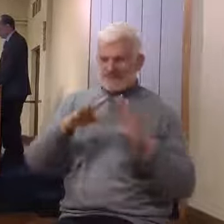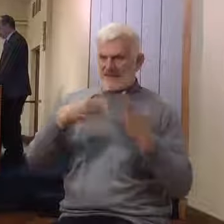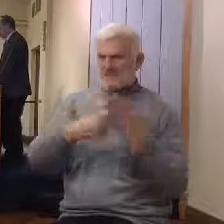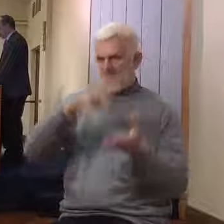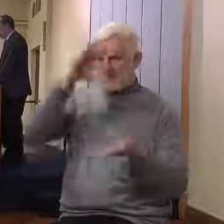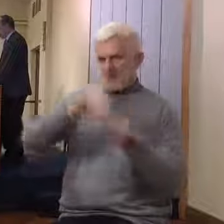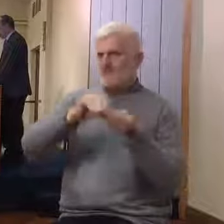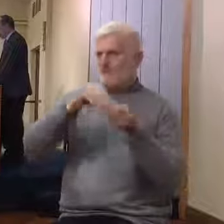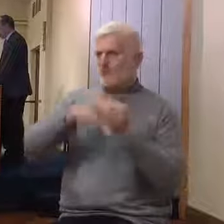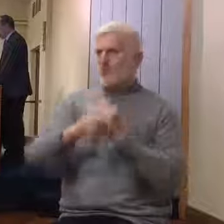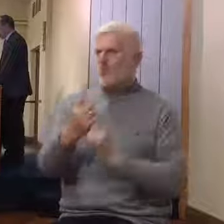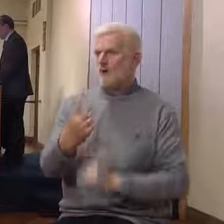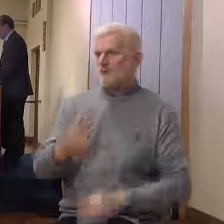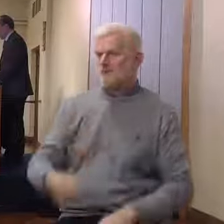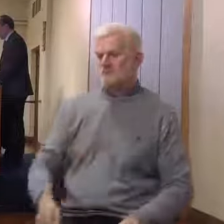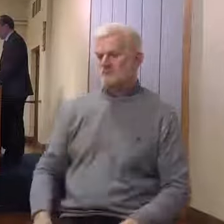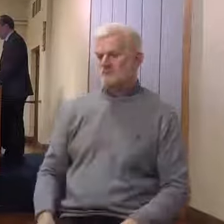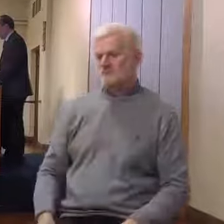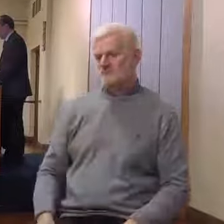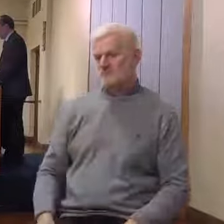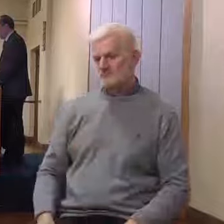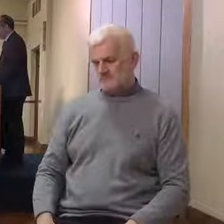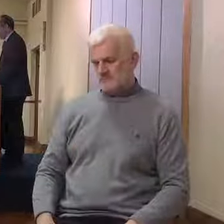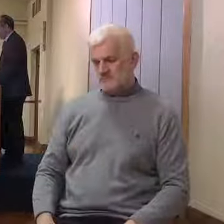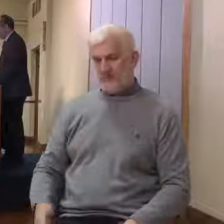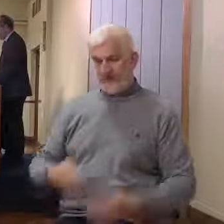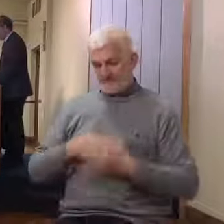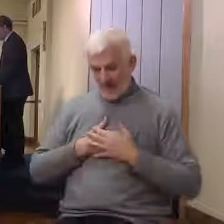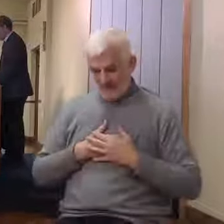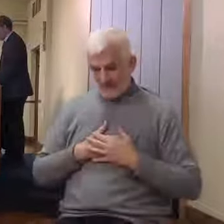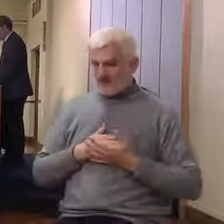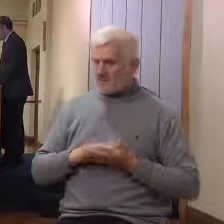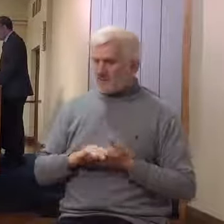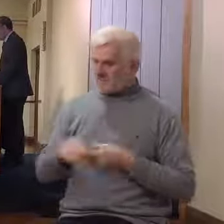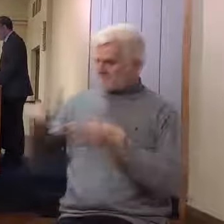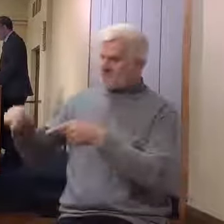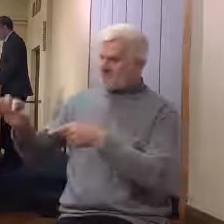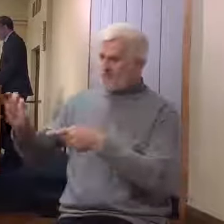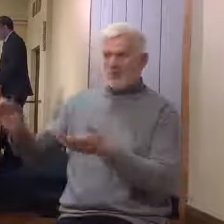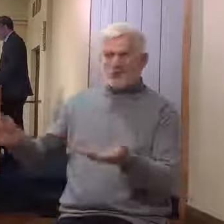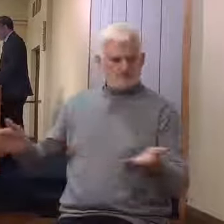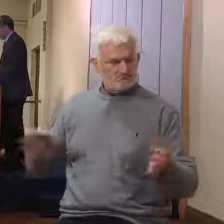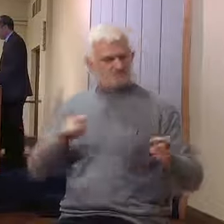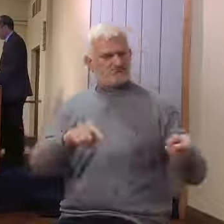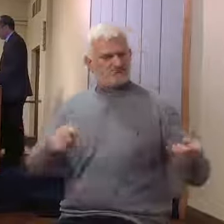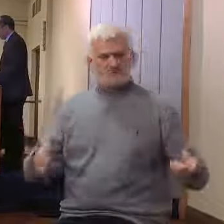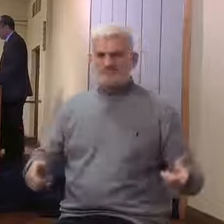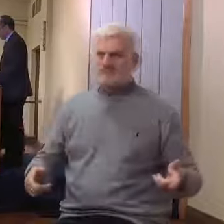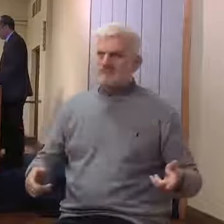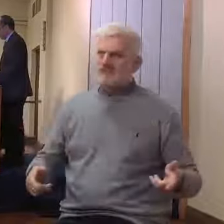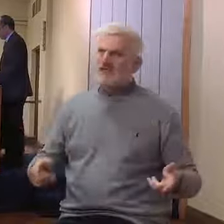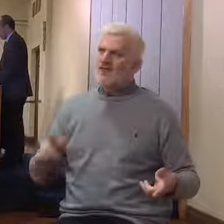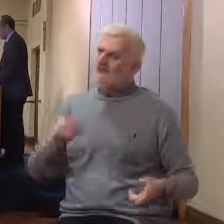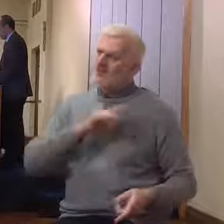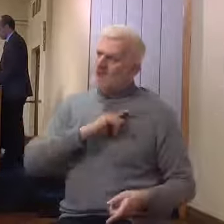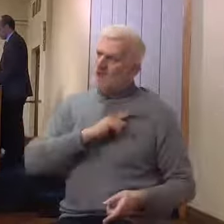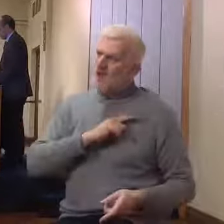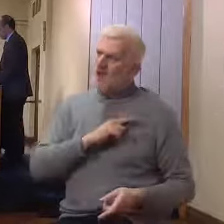Love worketh no ill to his neighbor. Therefore, love is the fulfilling of the law.